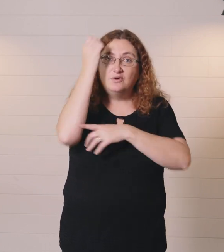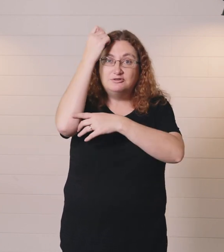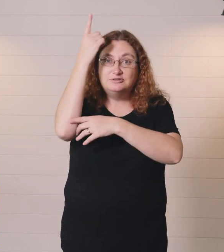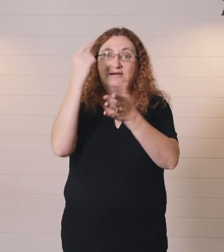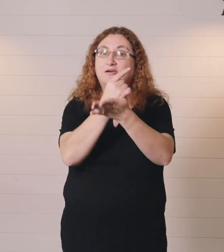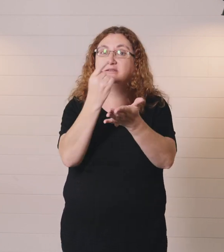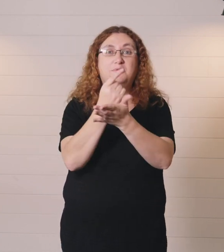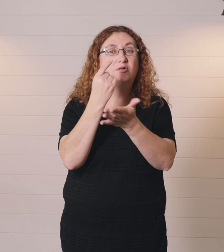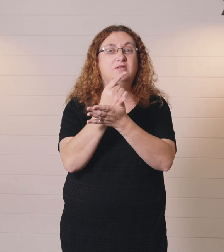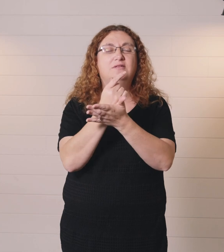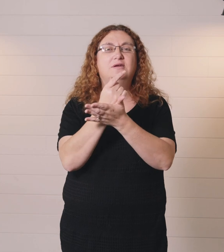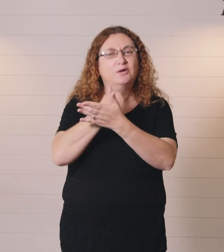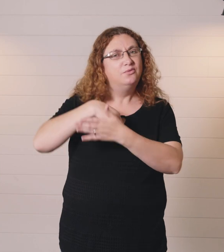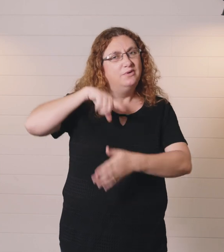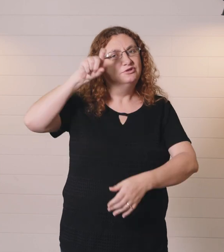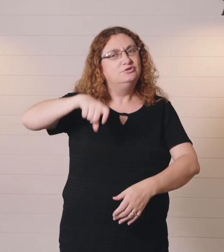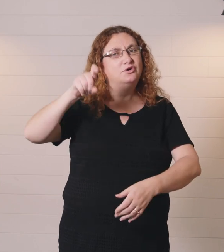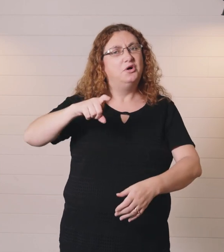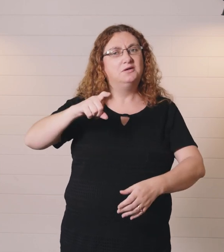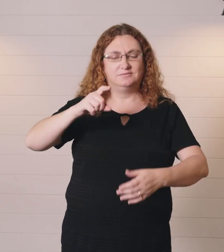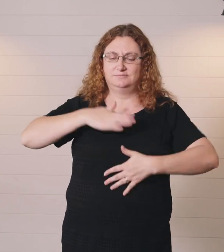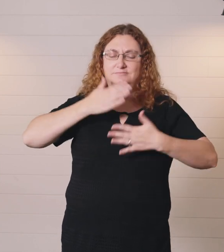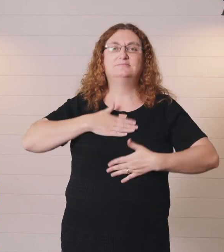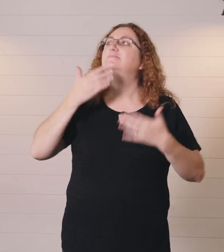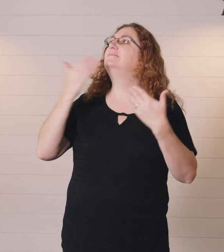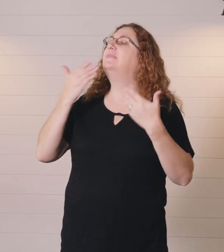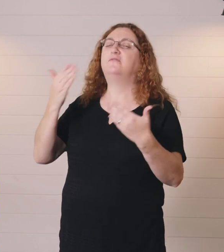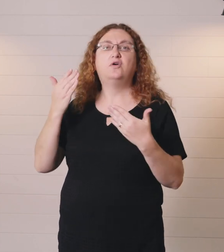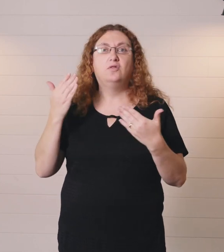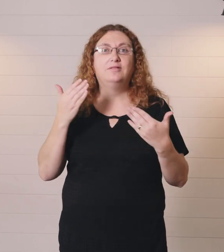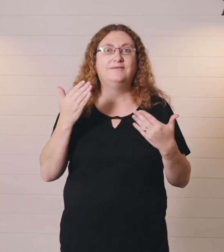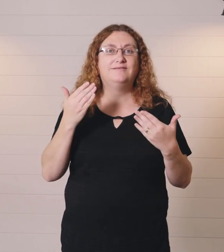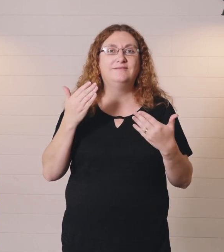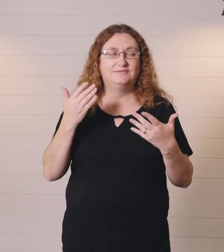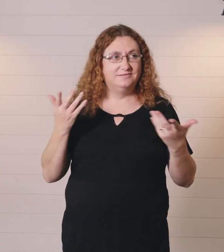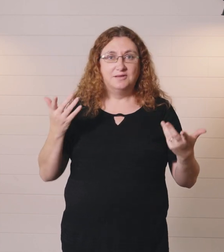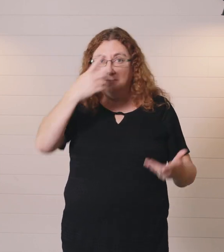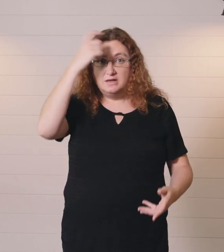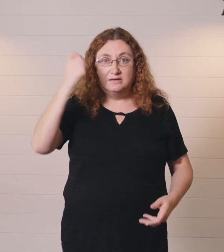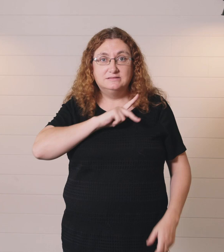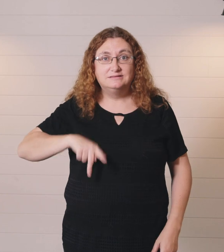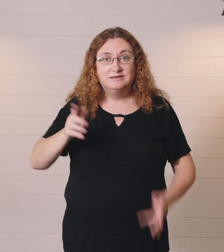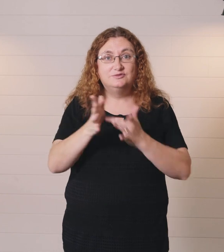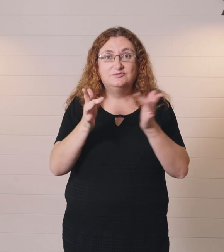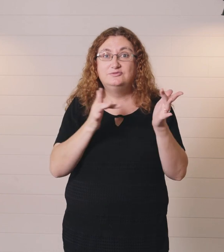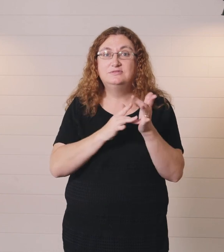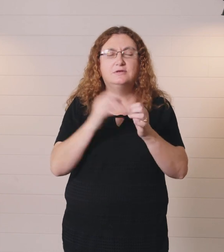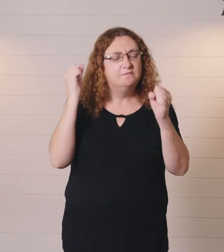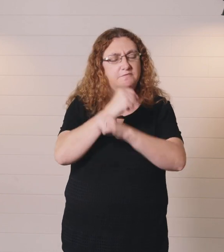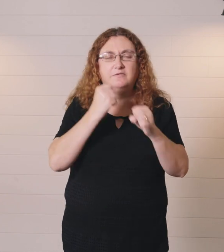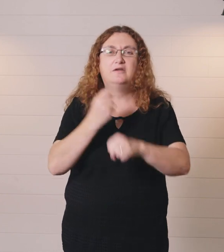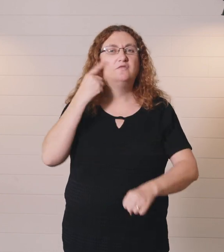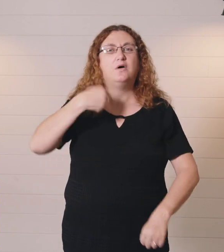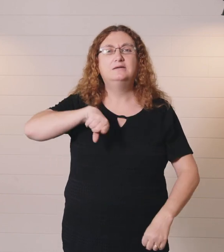be the most winsome, free, and generous, gracious people on the planet. For all that King Jesus has done on our